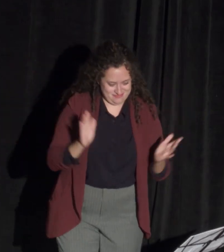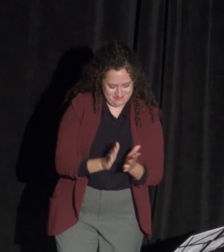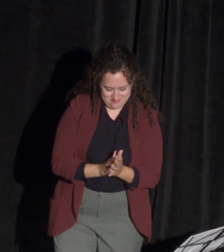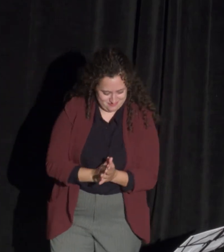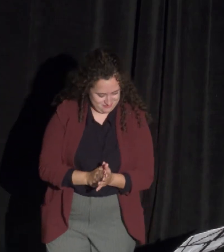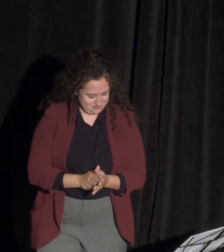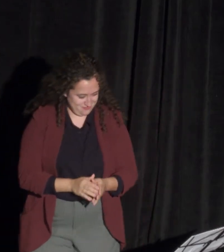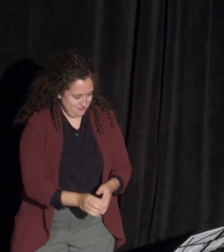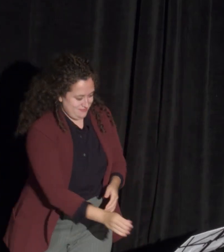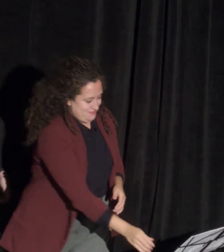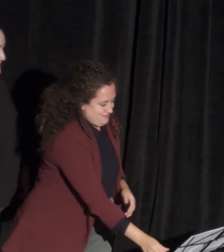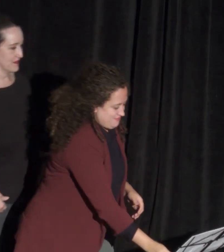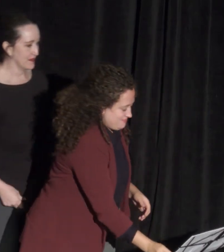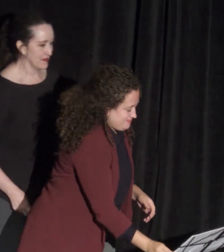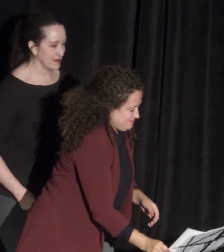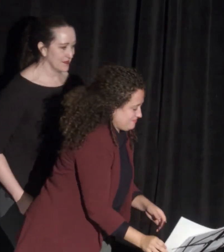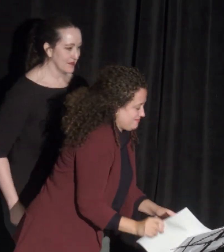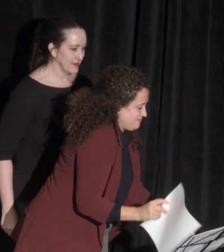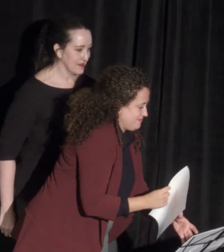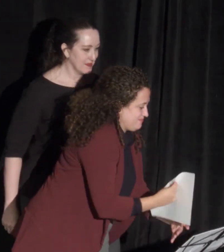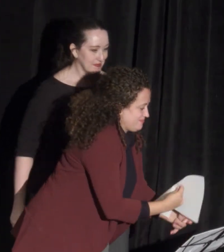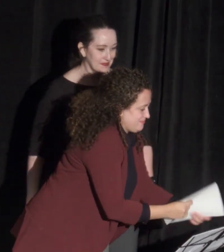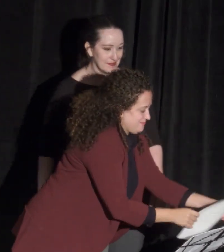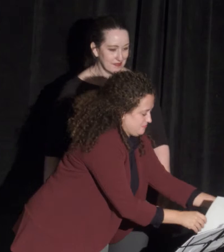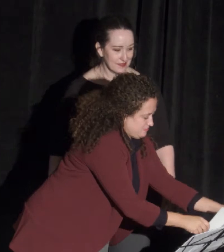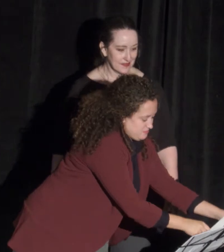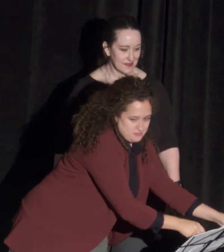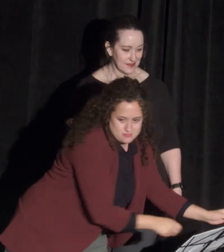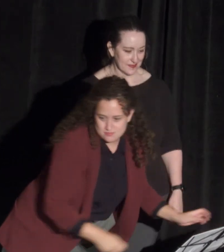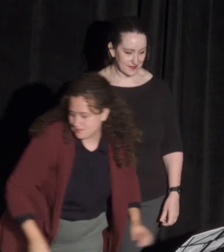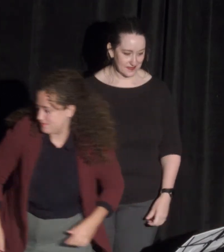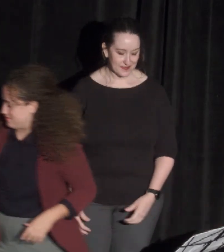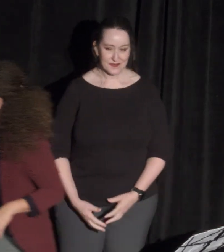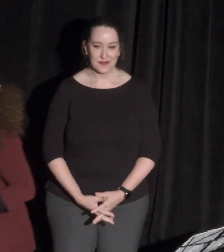Sorry, I was being very clumsy. Oh, and Shannon's accepting.